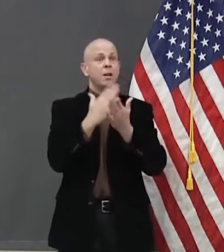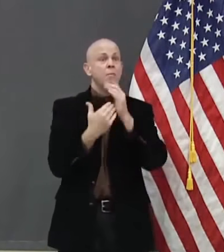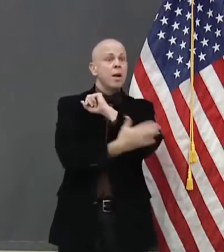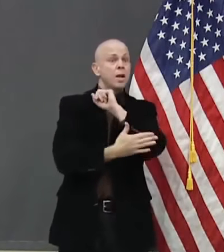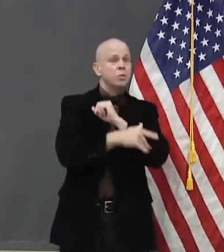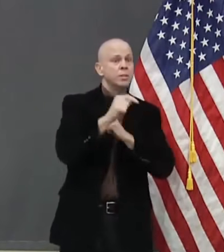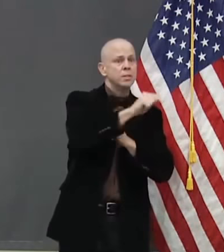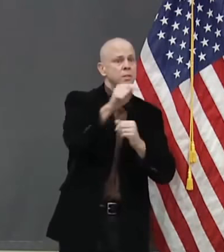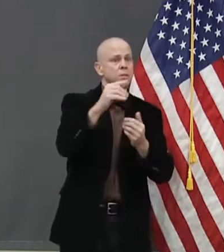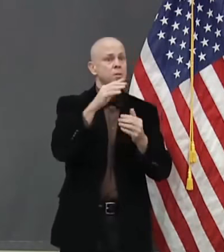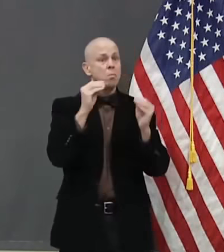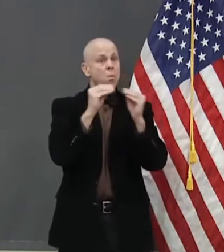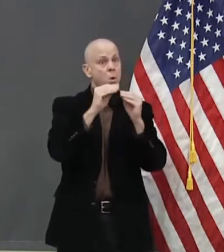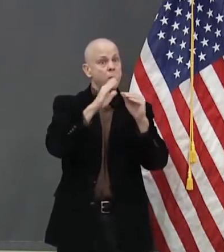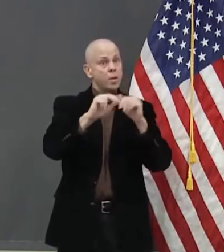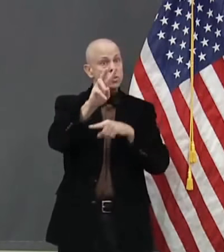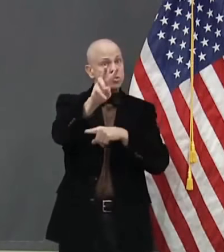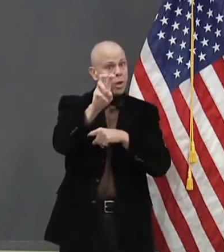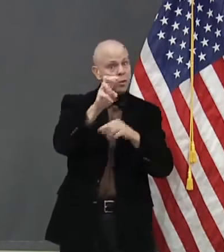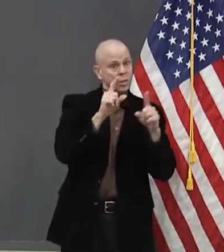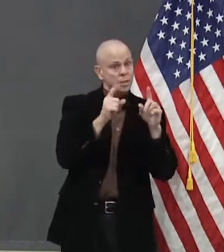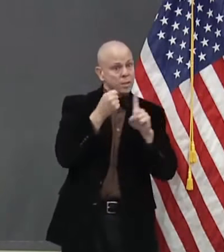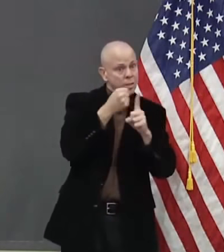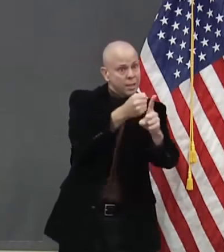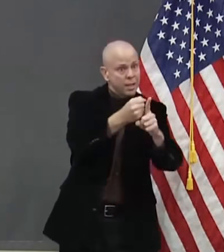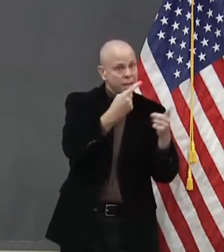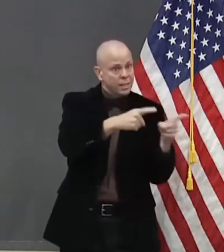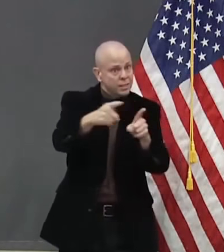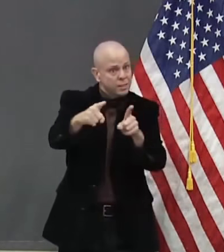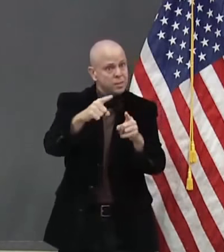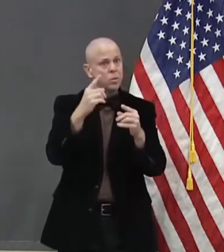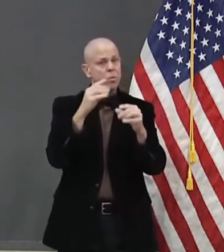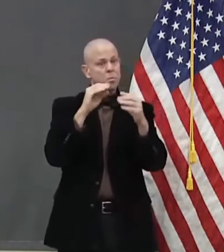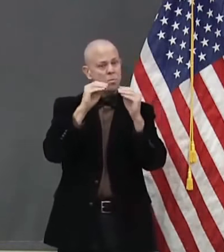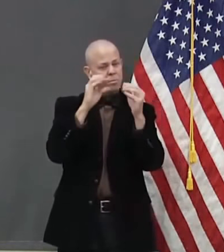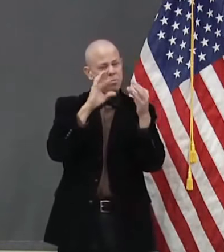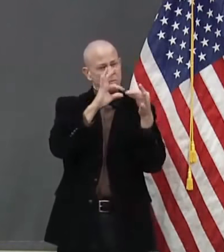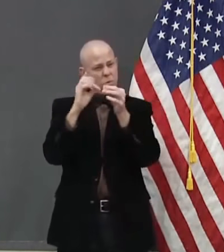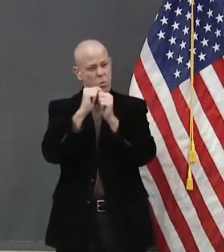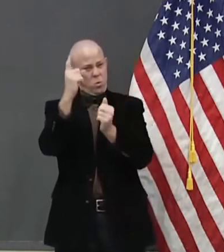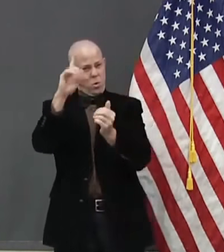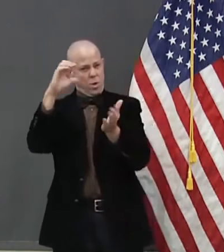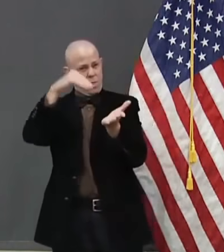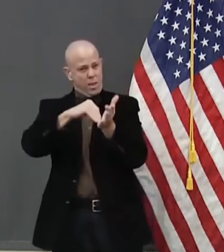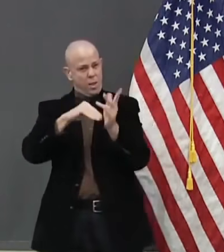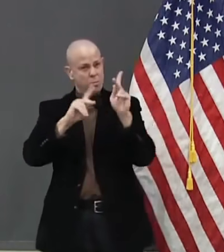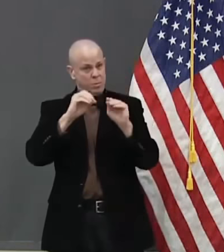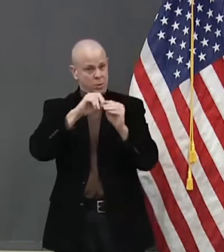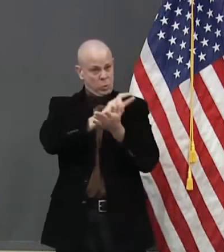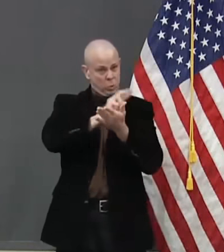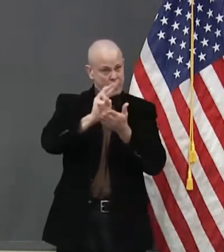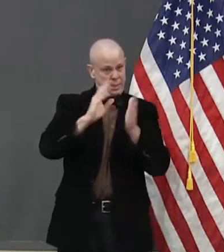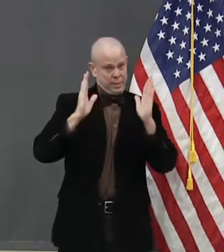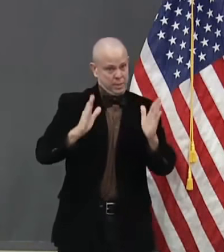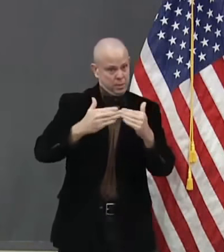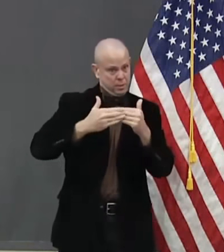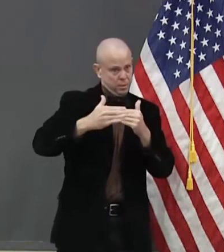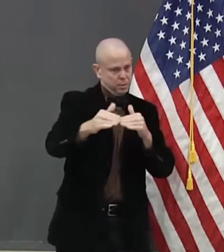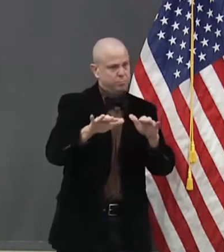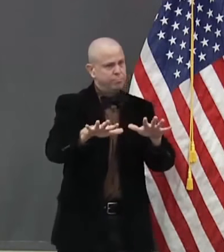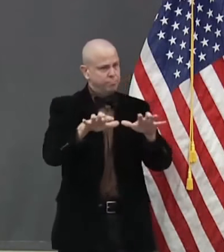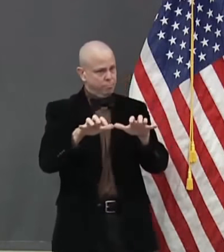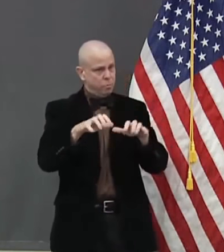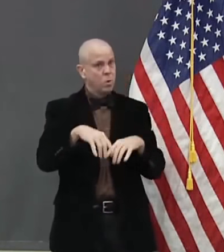200 cases per 100,000 over a 2-week period, or more than 60